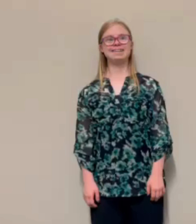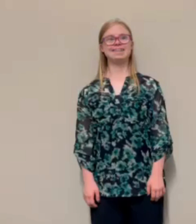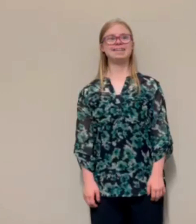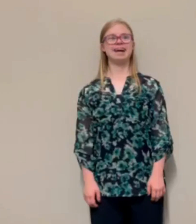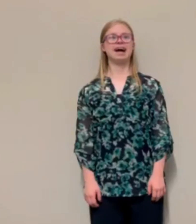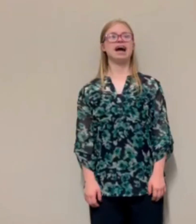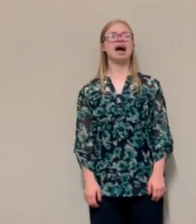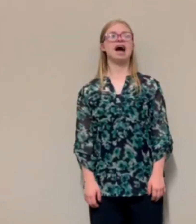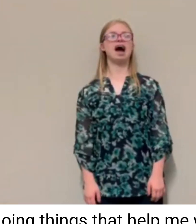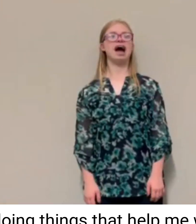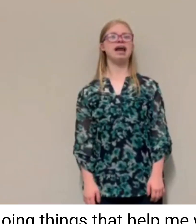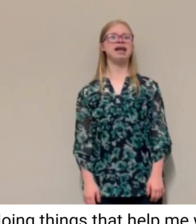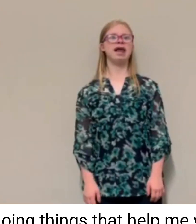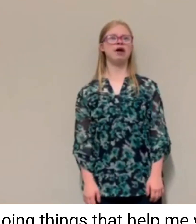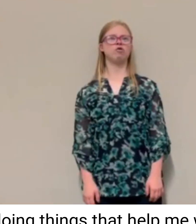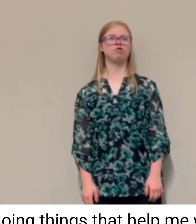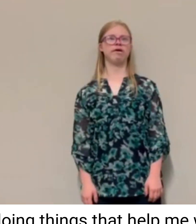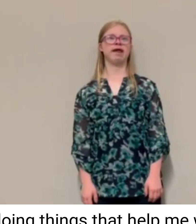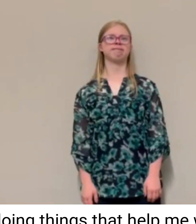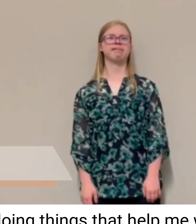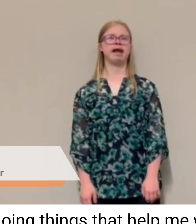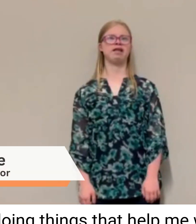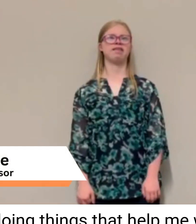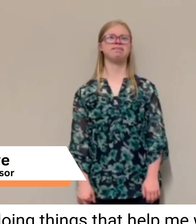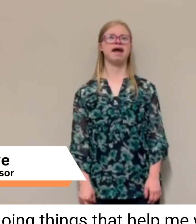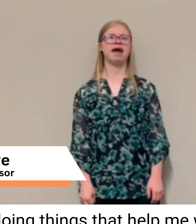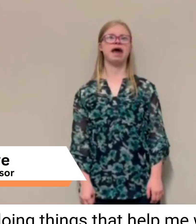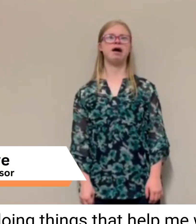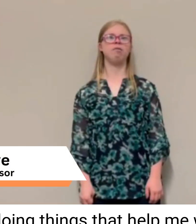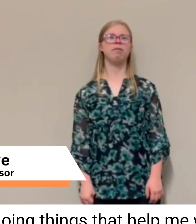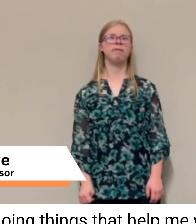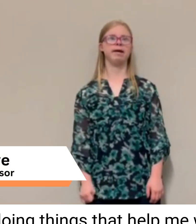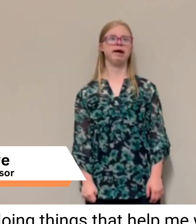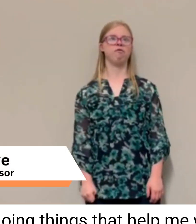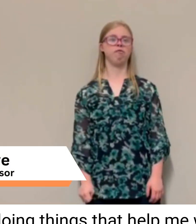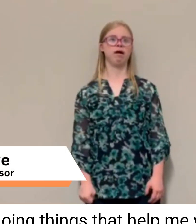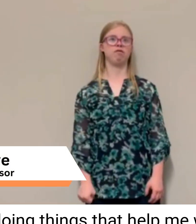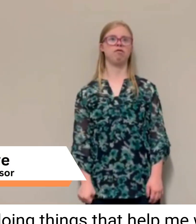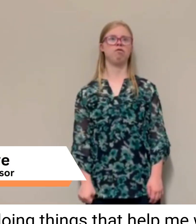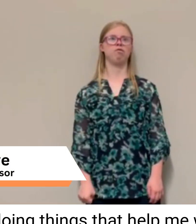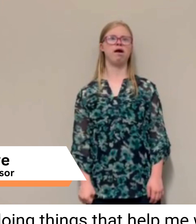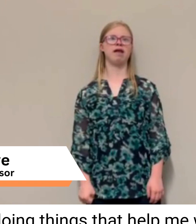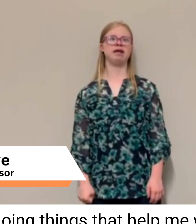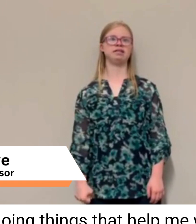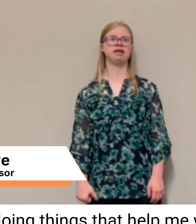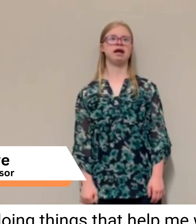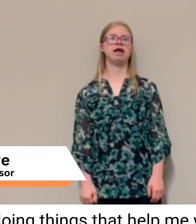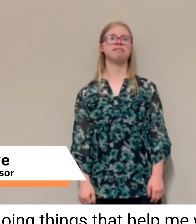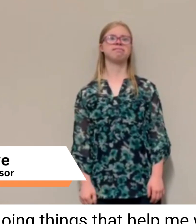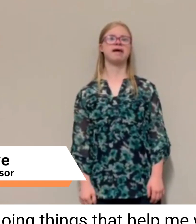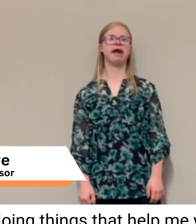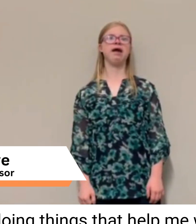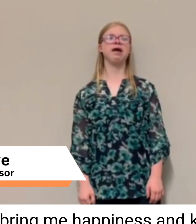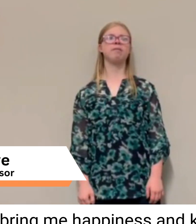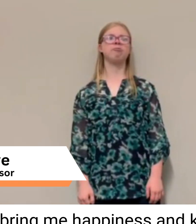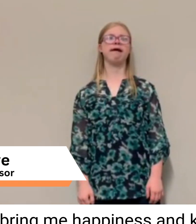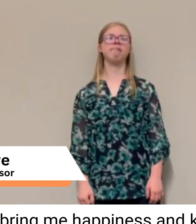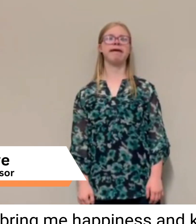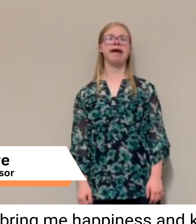I like doing things that help me with realness. They bring me